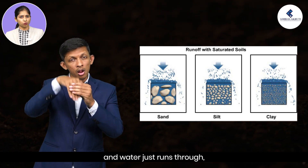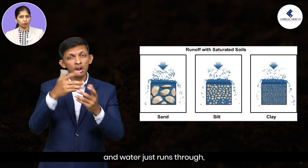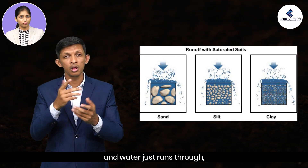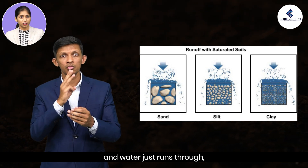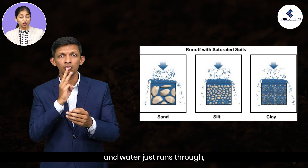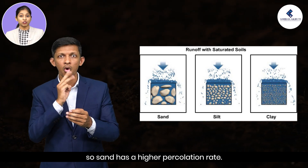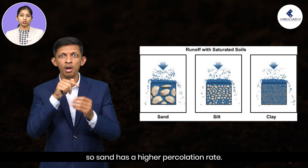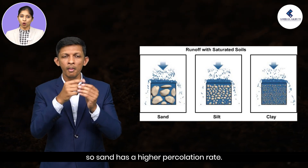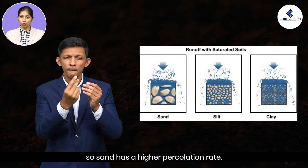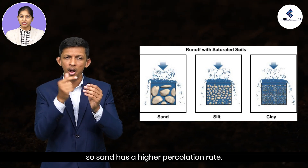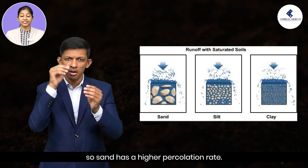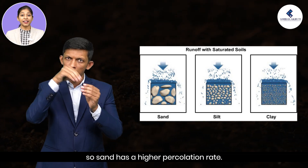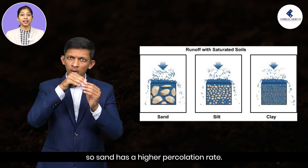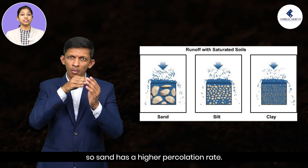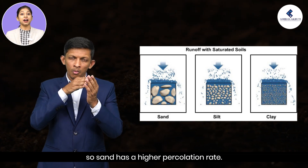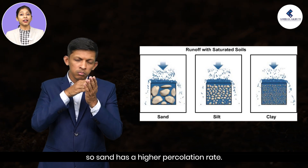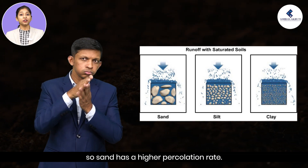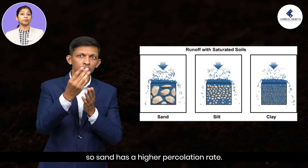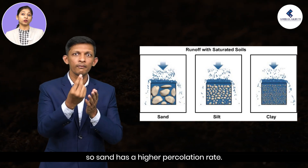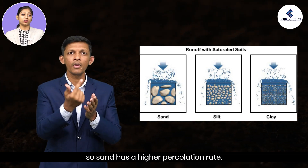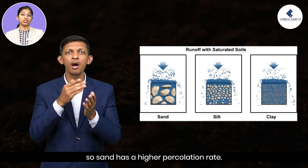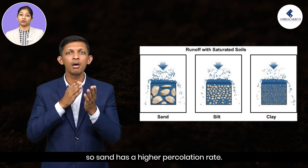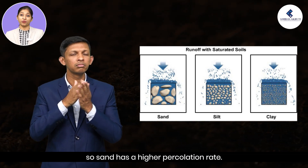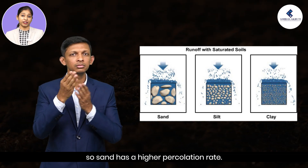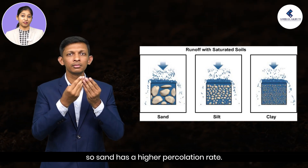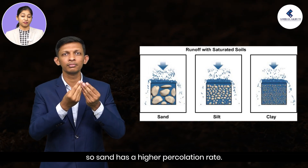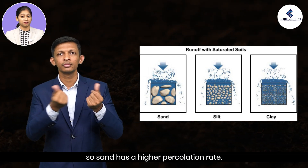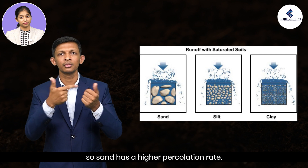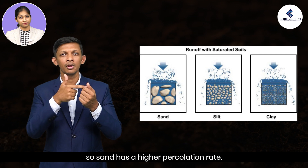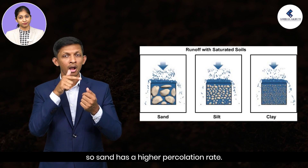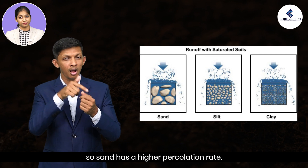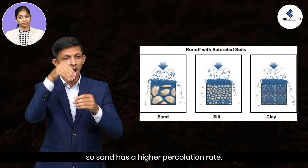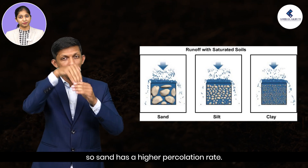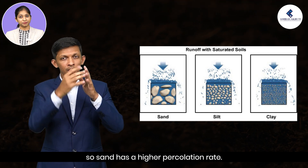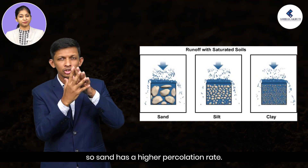runs through, so sand has a higher percolation rate.